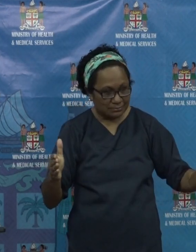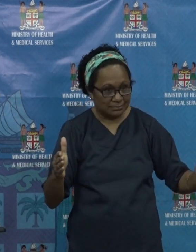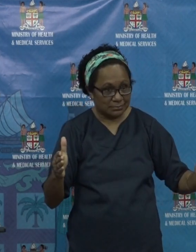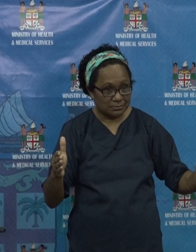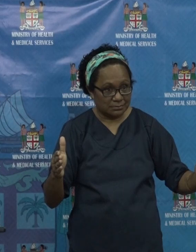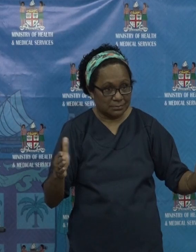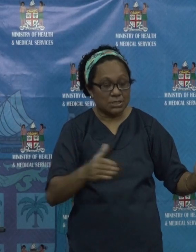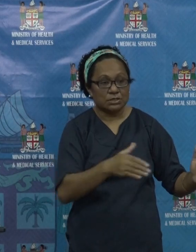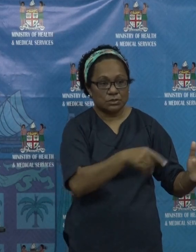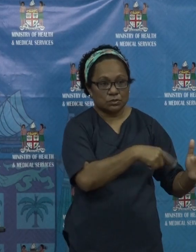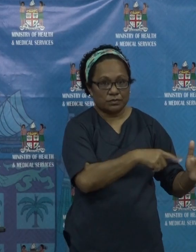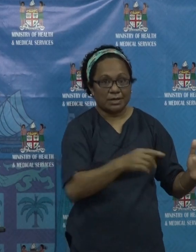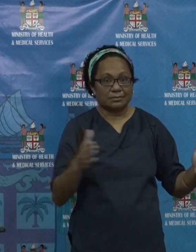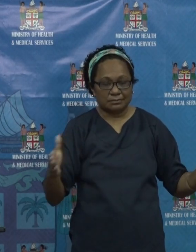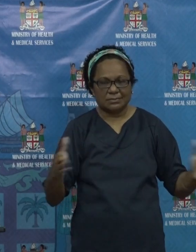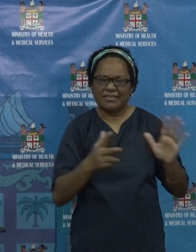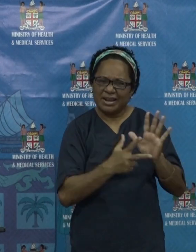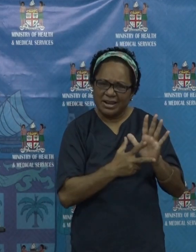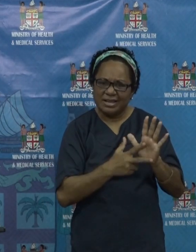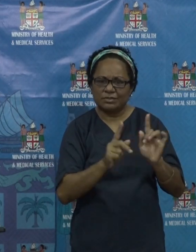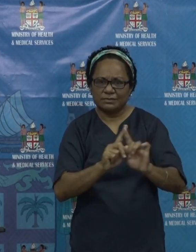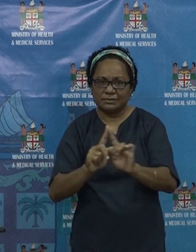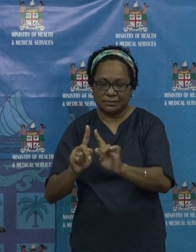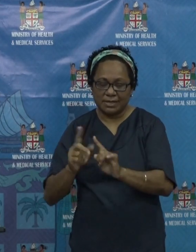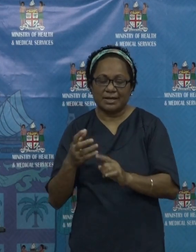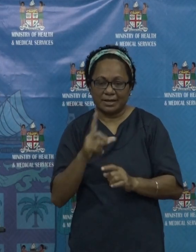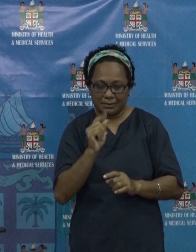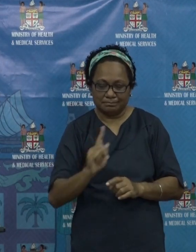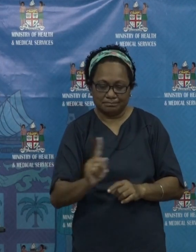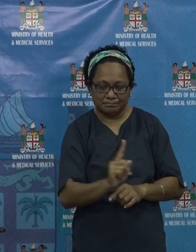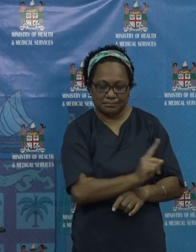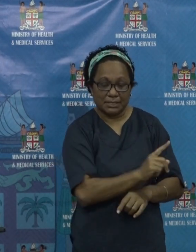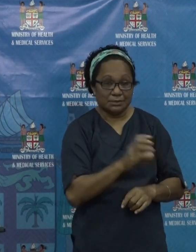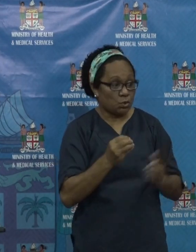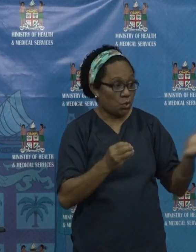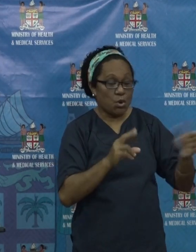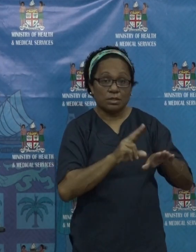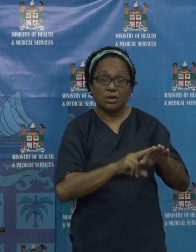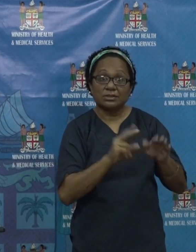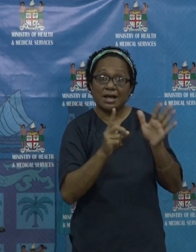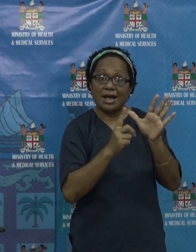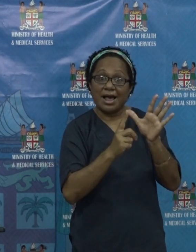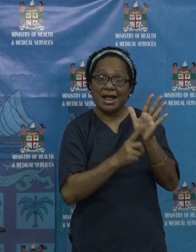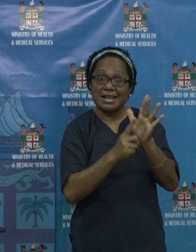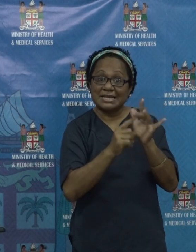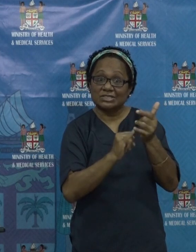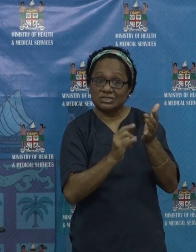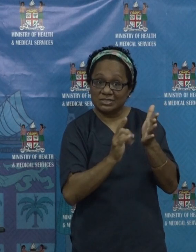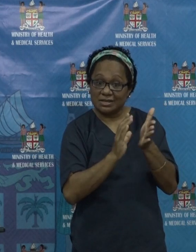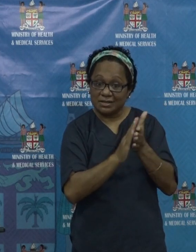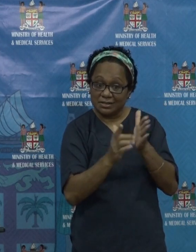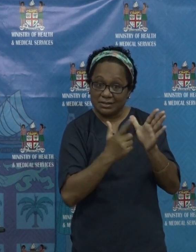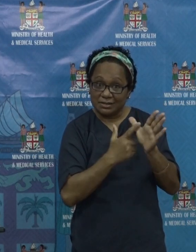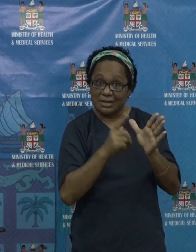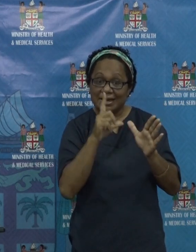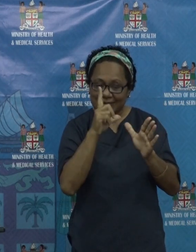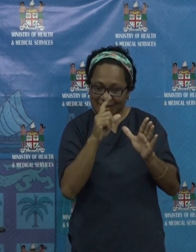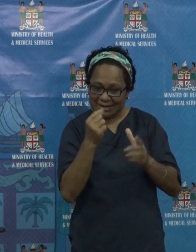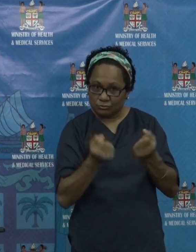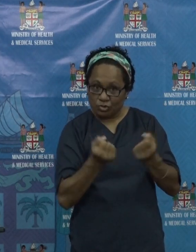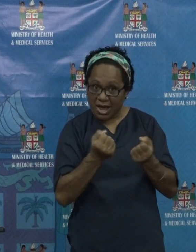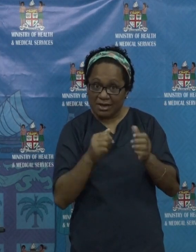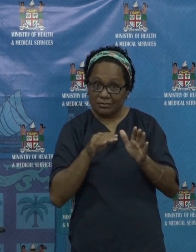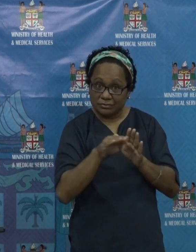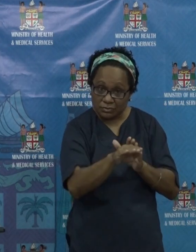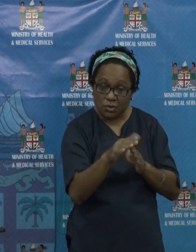area. As alluded to by Dr. Alicia, our drive-in or drive-through services for the elderly